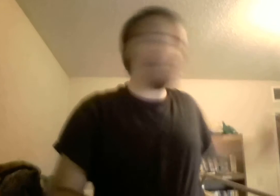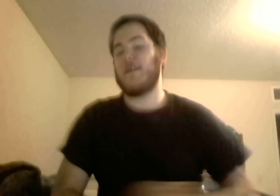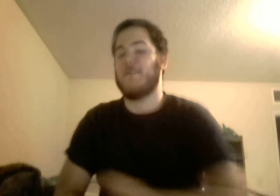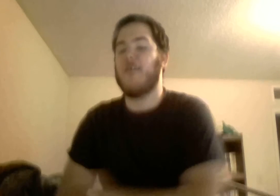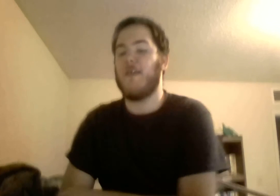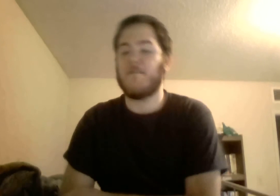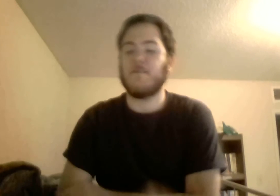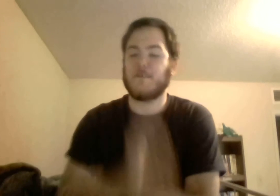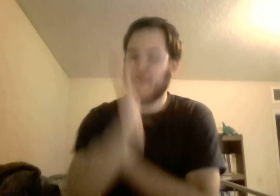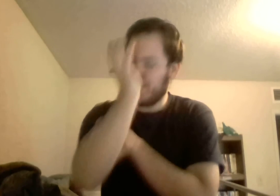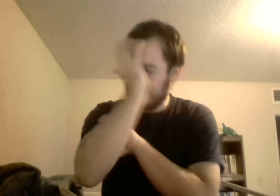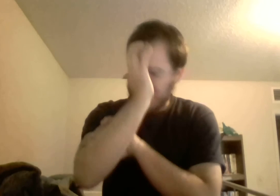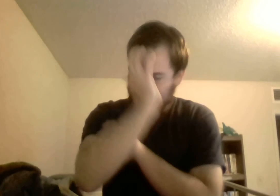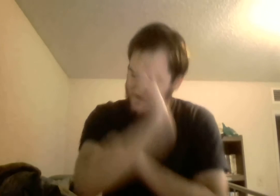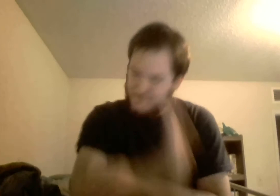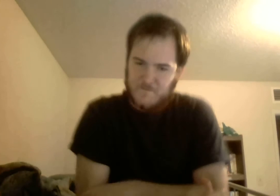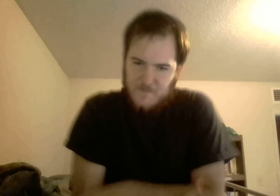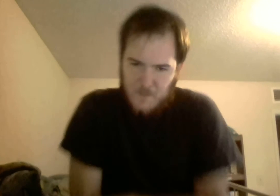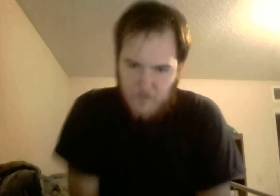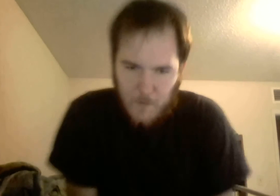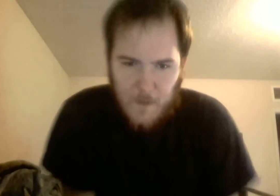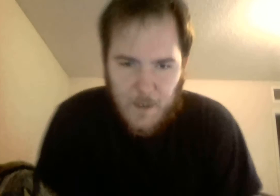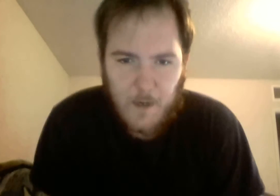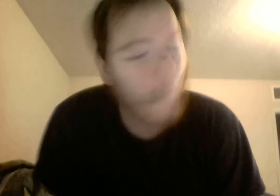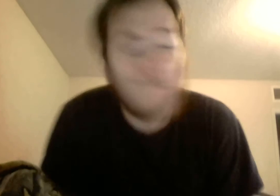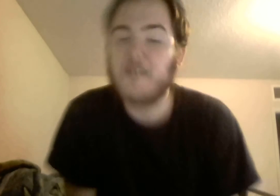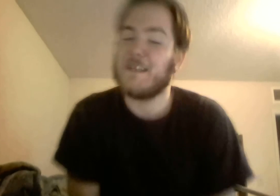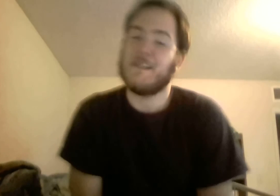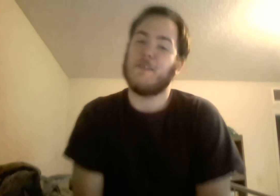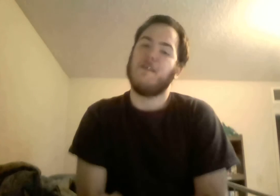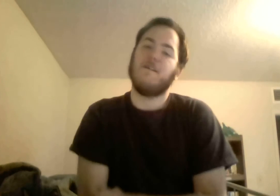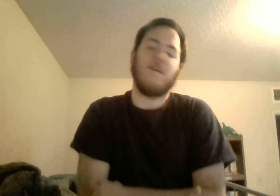And I'm getting down to a guy on that. But, hopefully you can hear me.